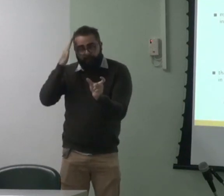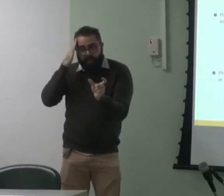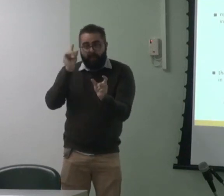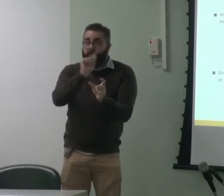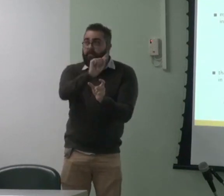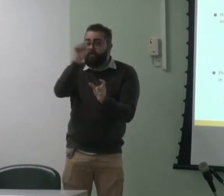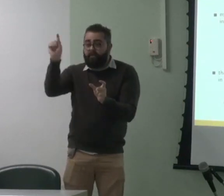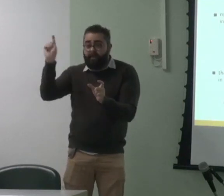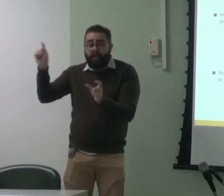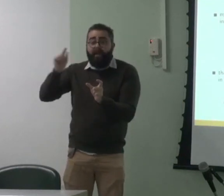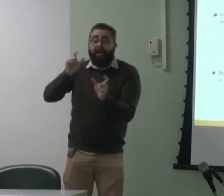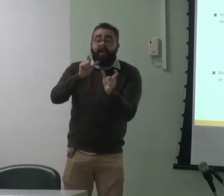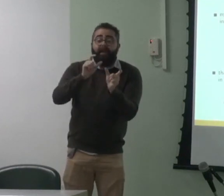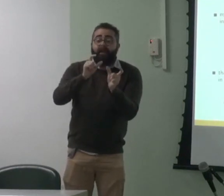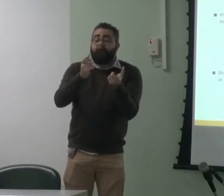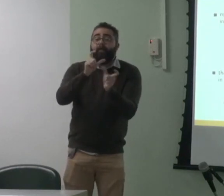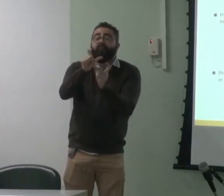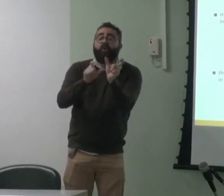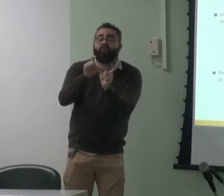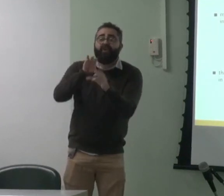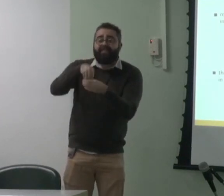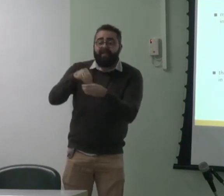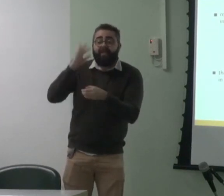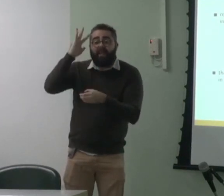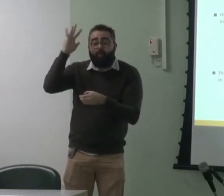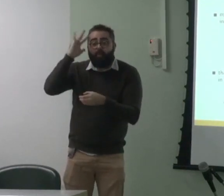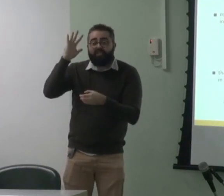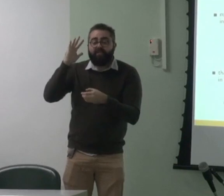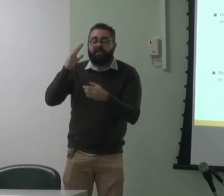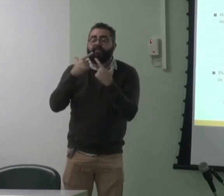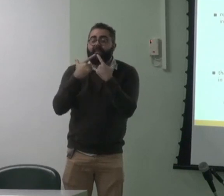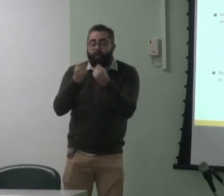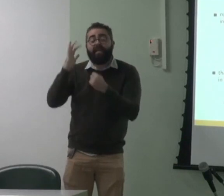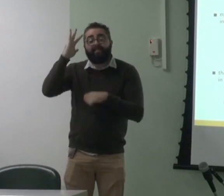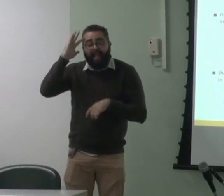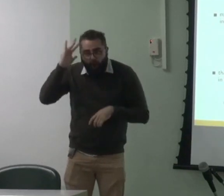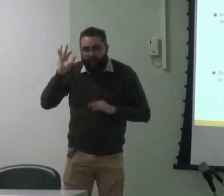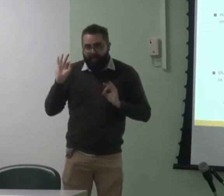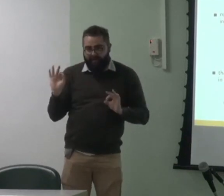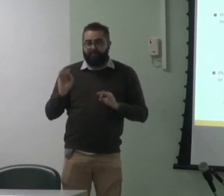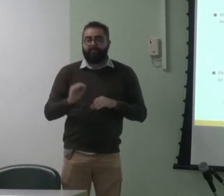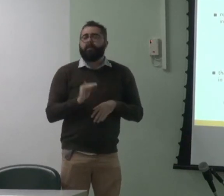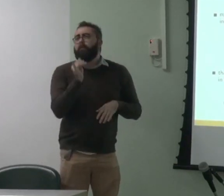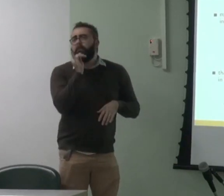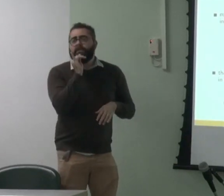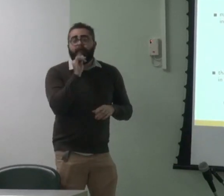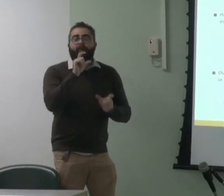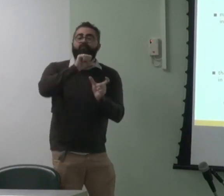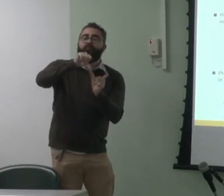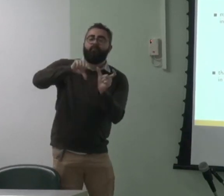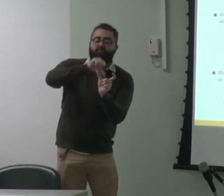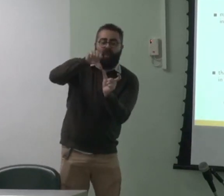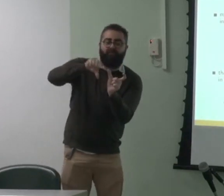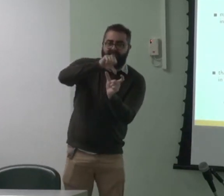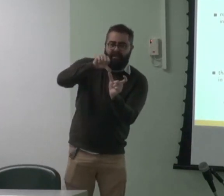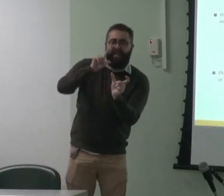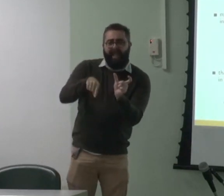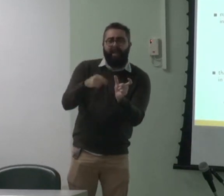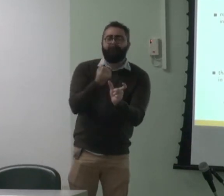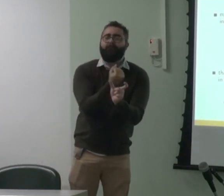theoretical linguistics. So there are definitely clearly inflectional phenomena like plurality with nouns,